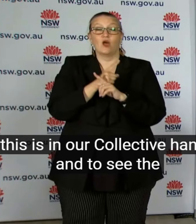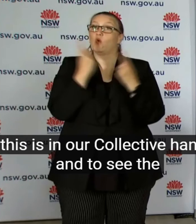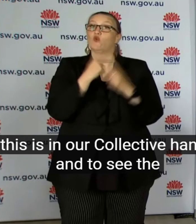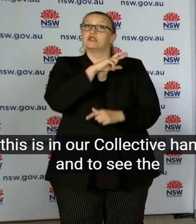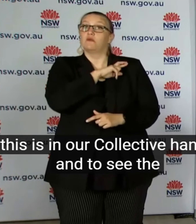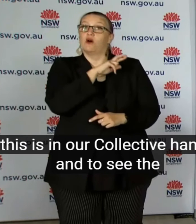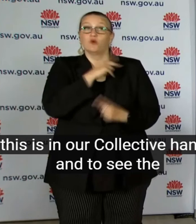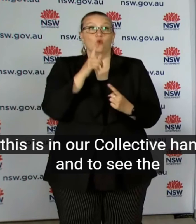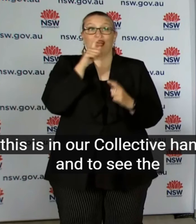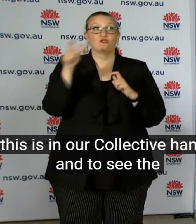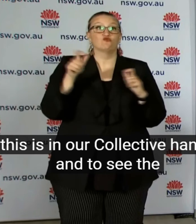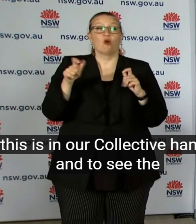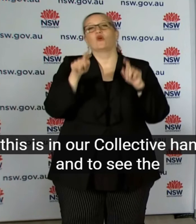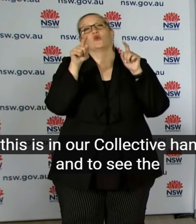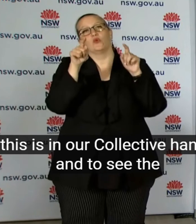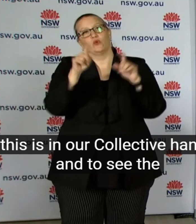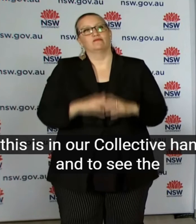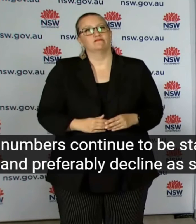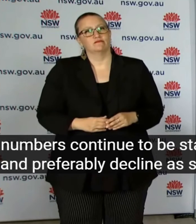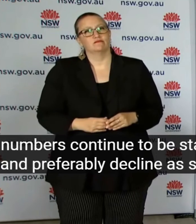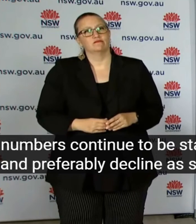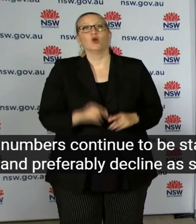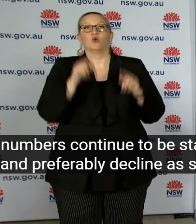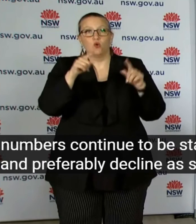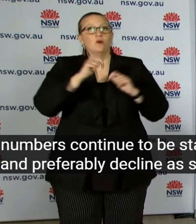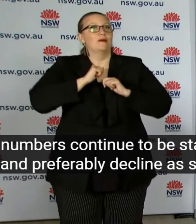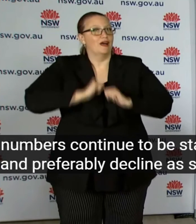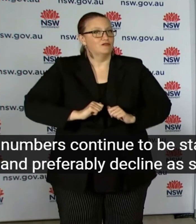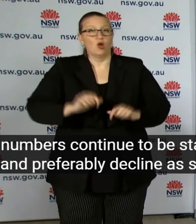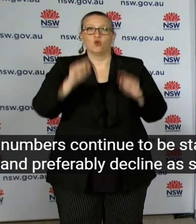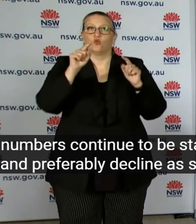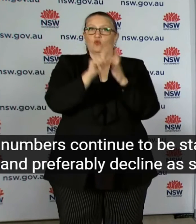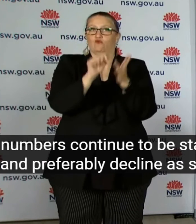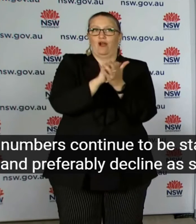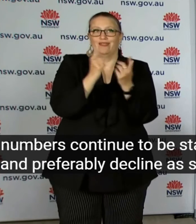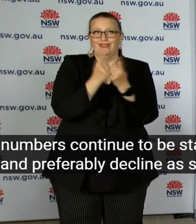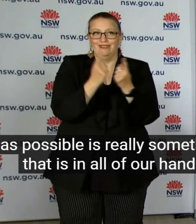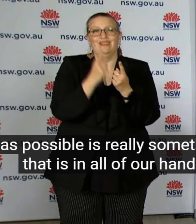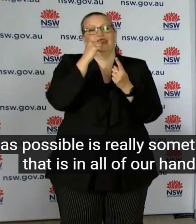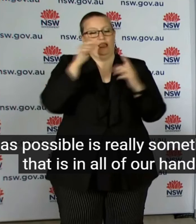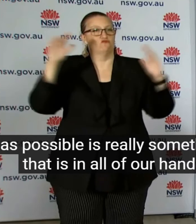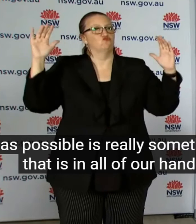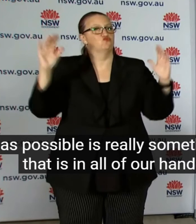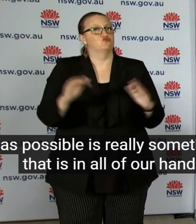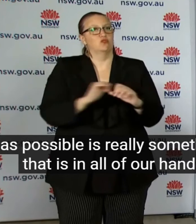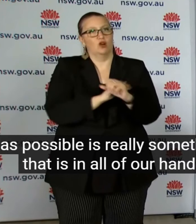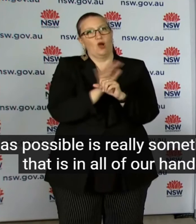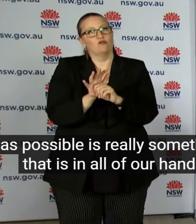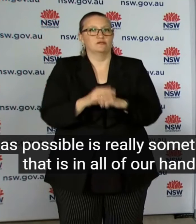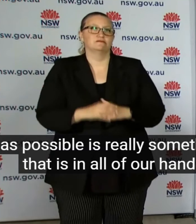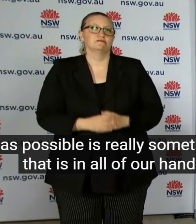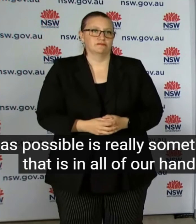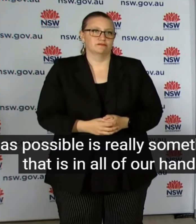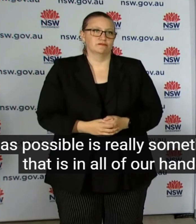to be stable and preferably decline as soon as possible is really something that is in all of our hands. It's about every